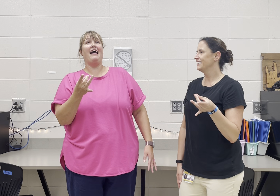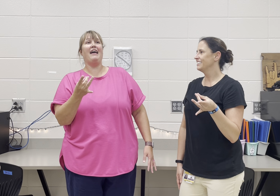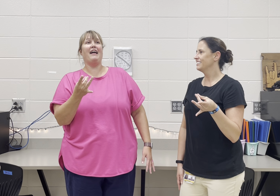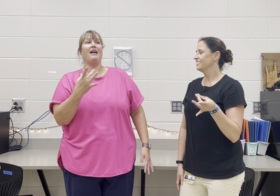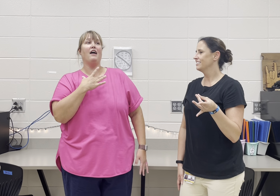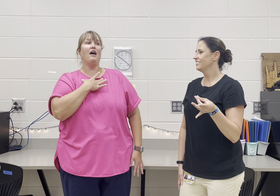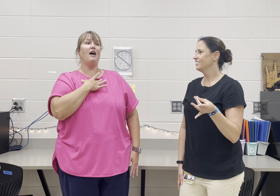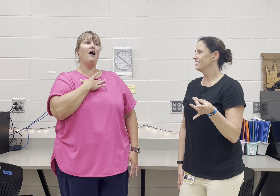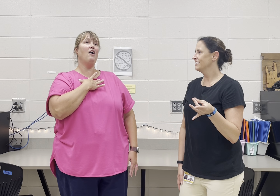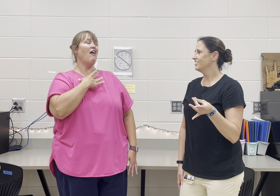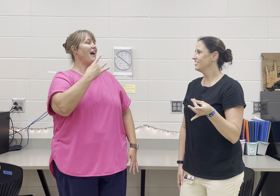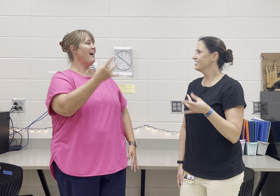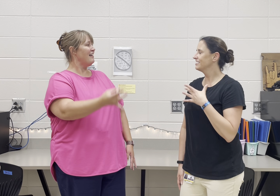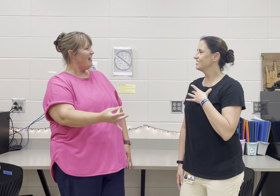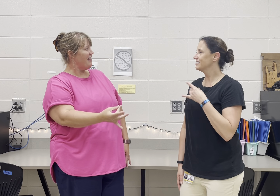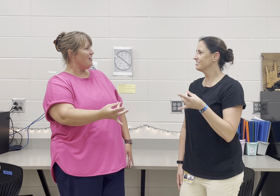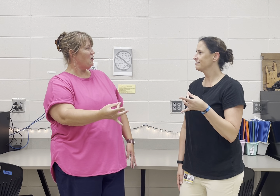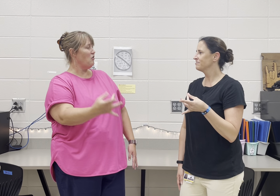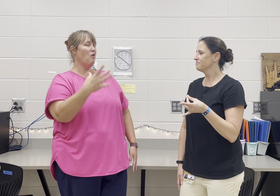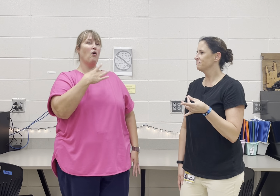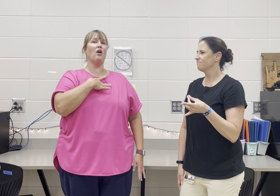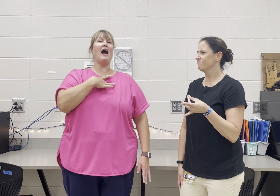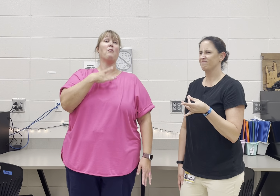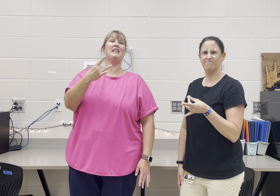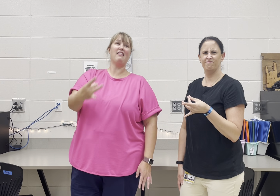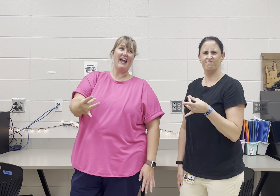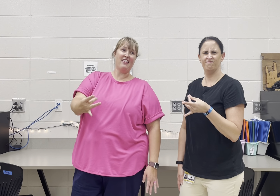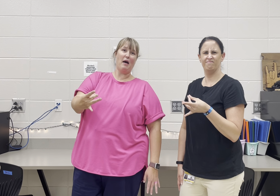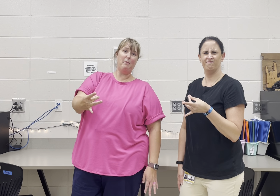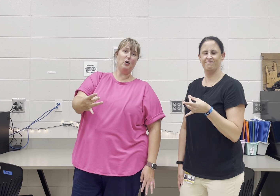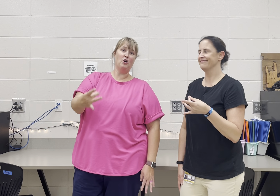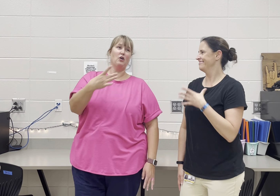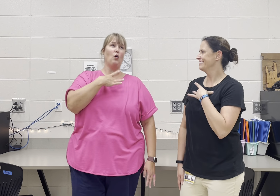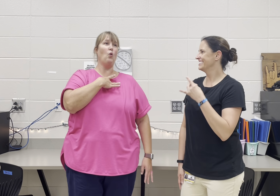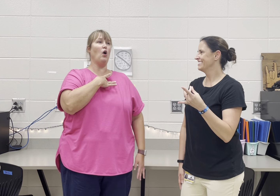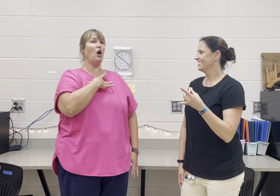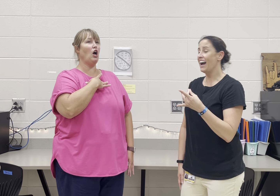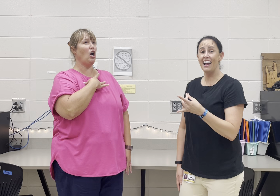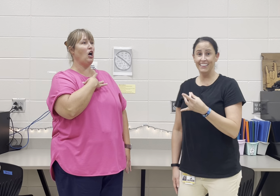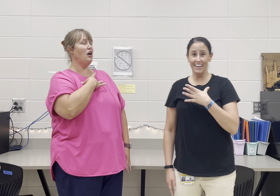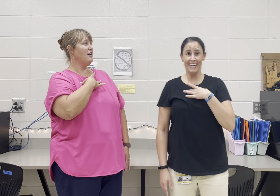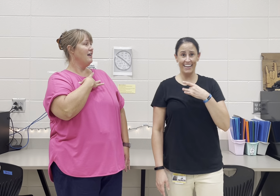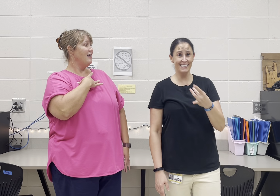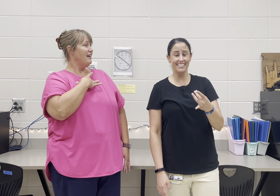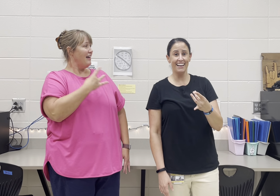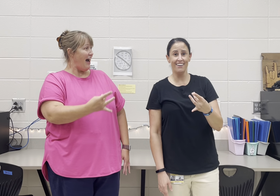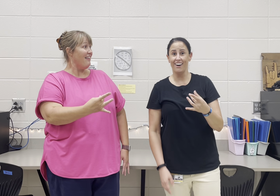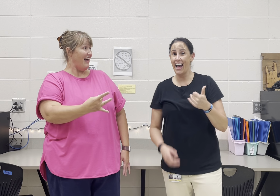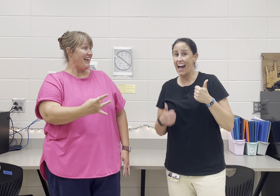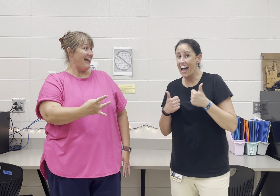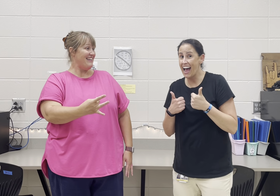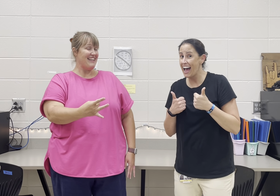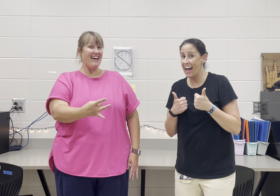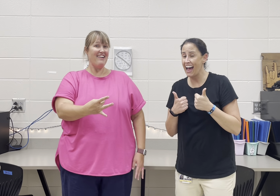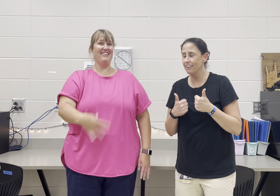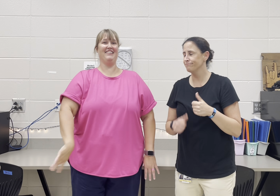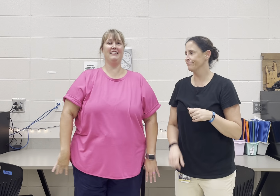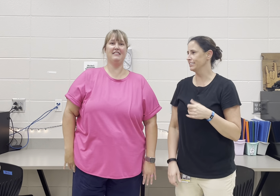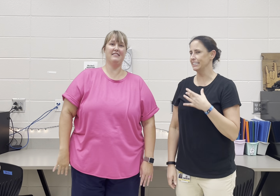like, oh, I kind of like you, or I really like that book, or I like ASL. I like ASL.